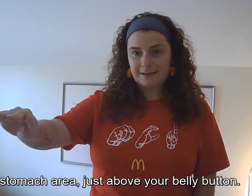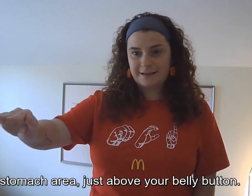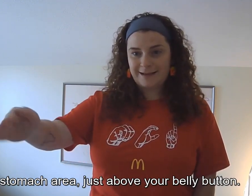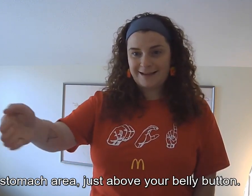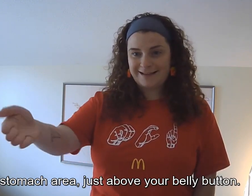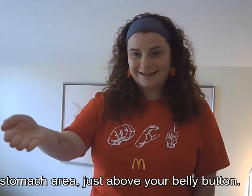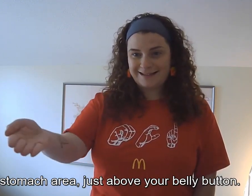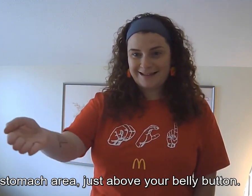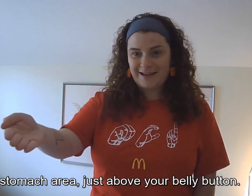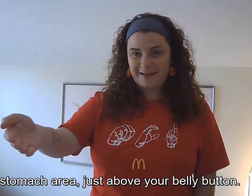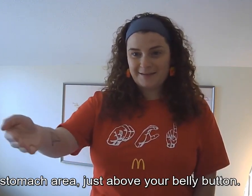belly button.